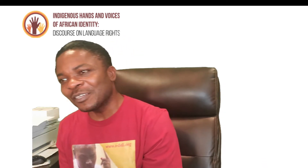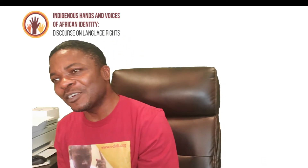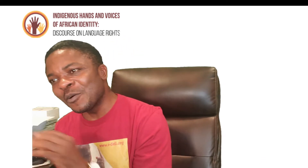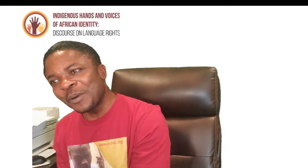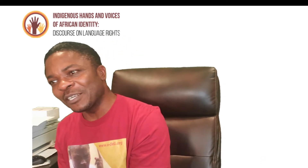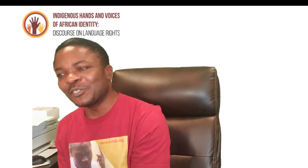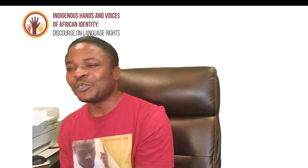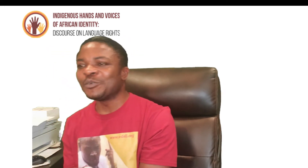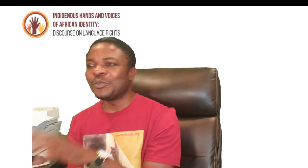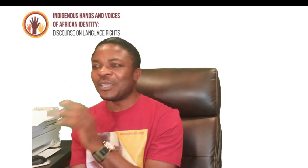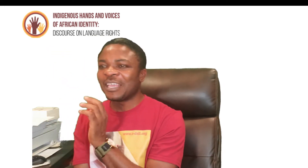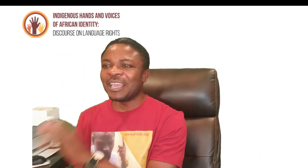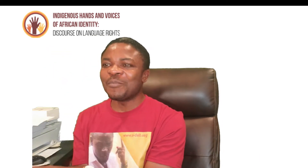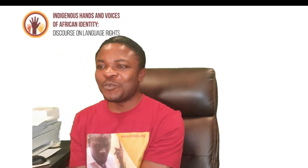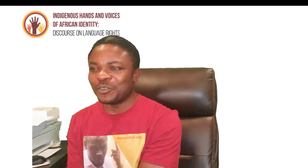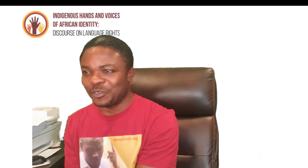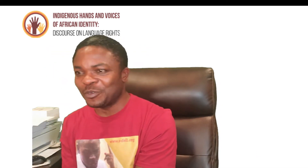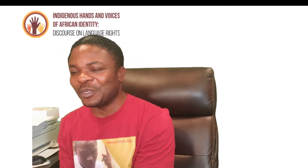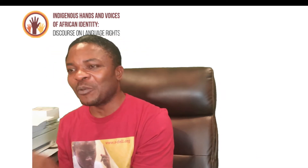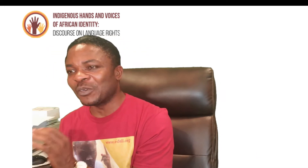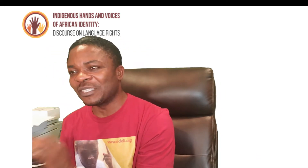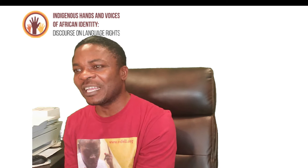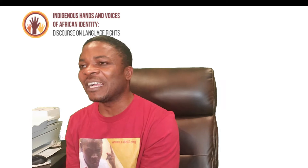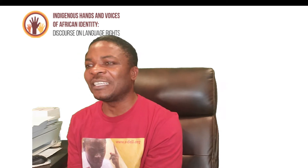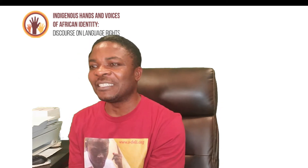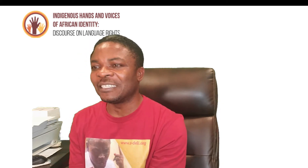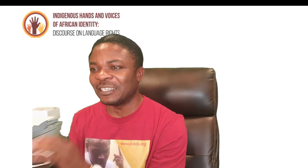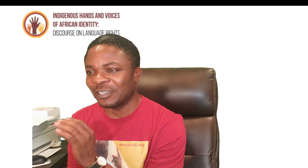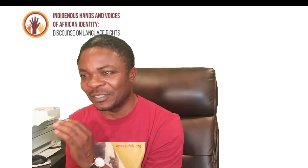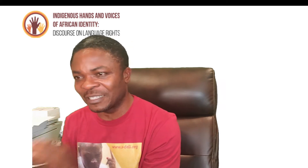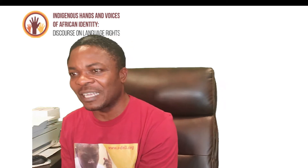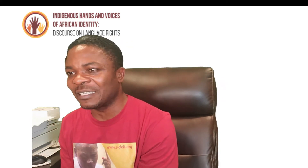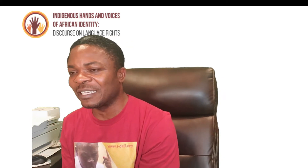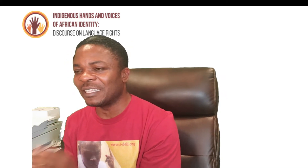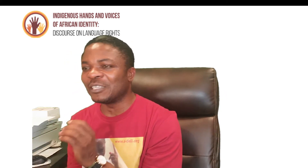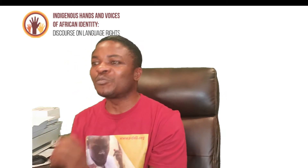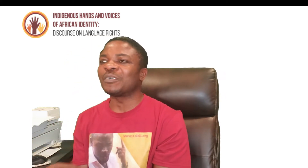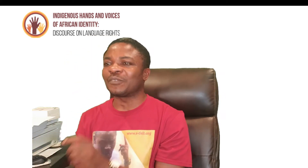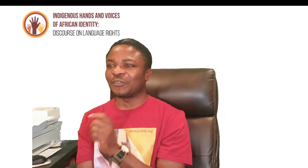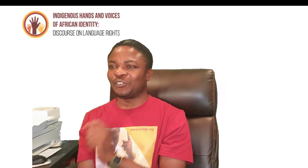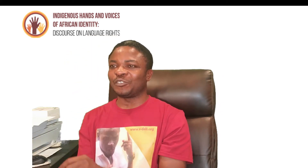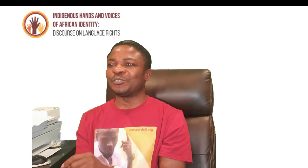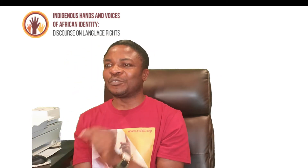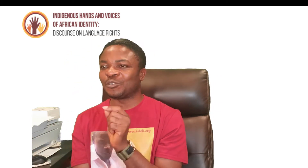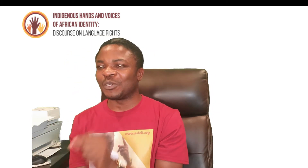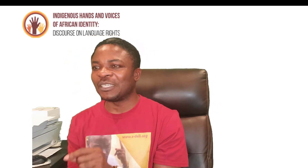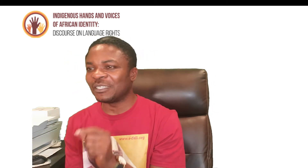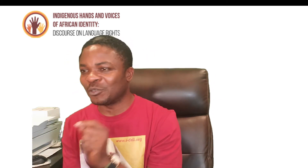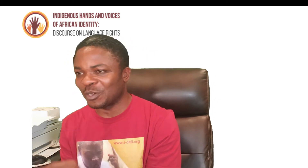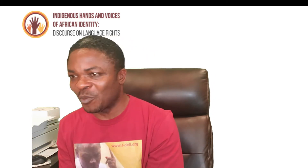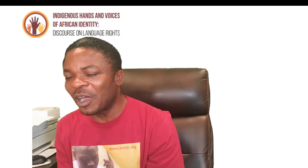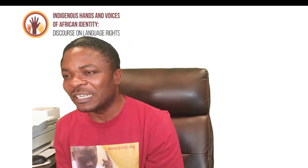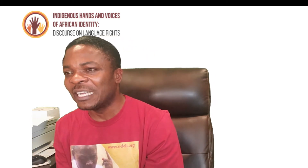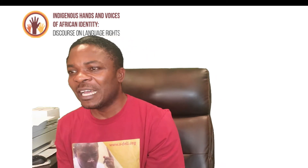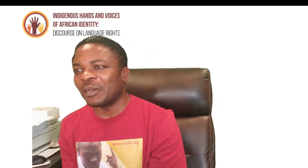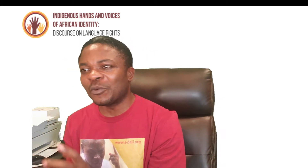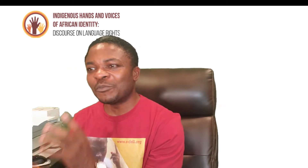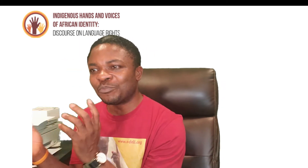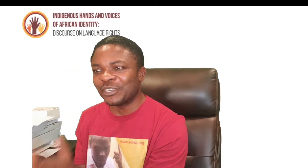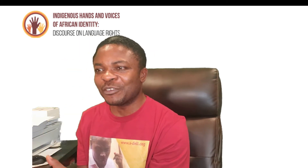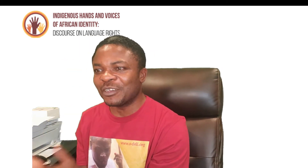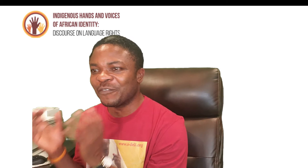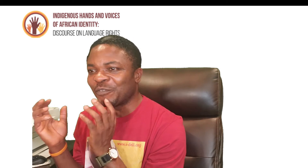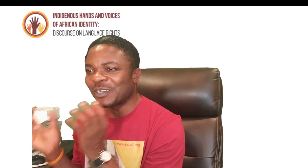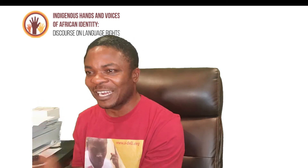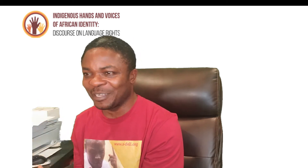And I want to go back to the MOU that was signed on Saturday, the 12th of June, 2021. And I